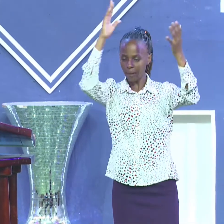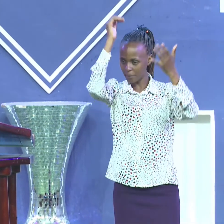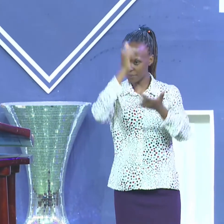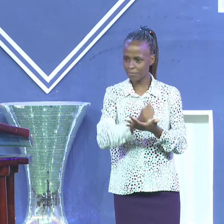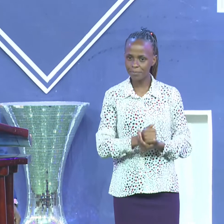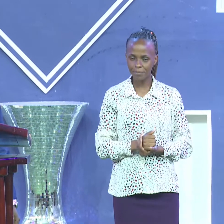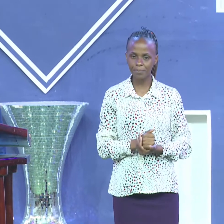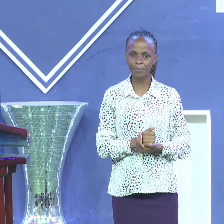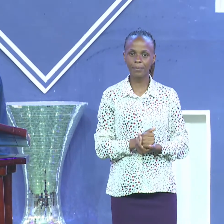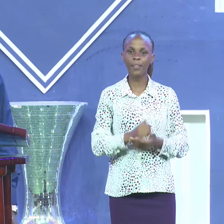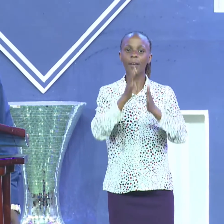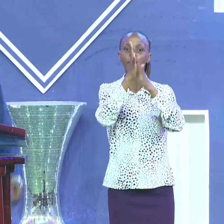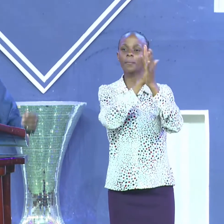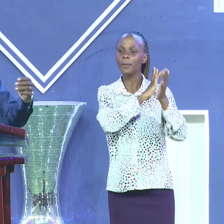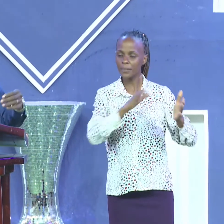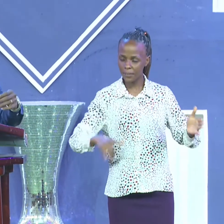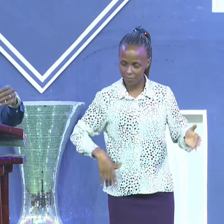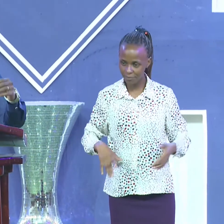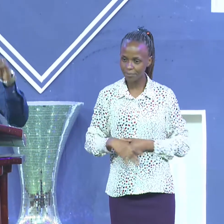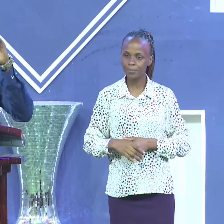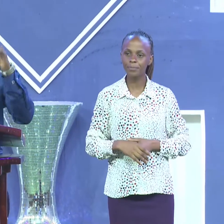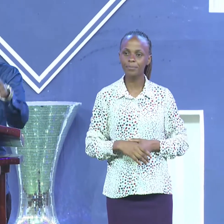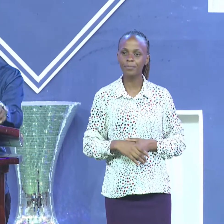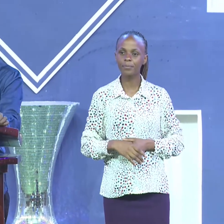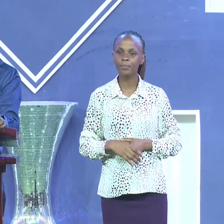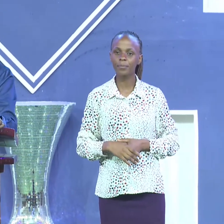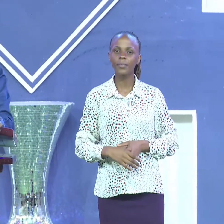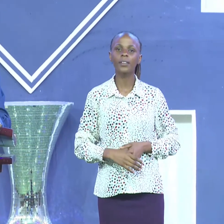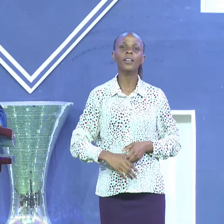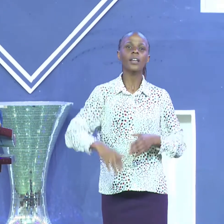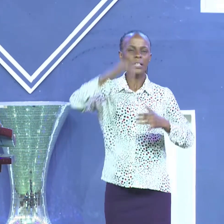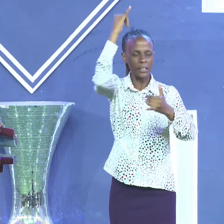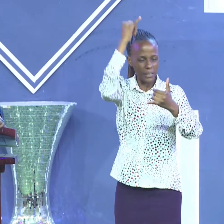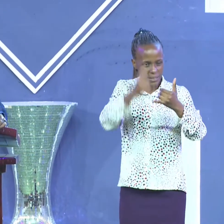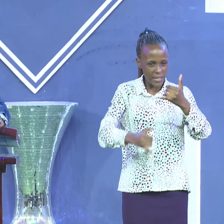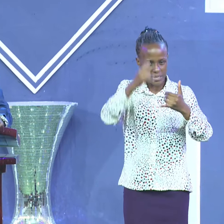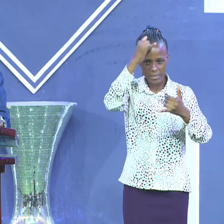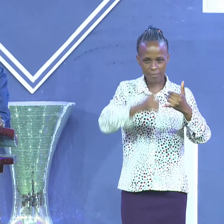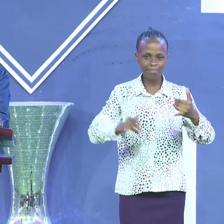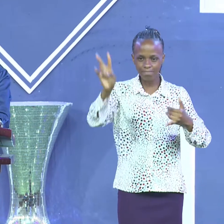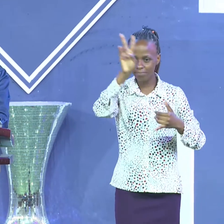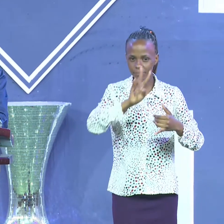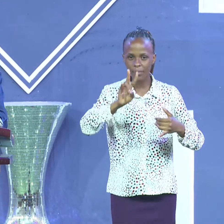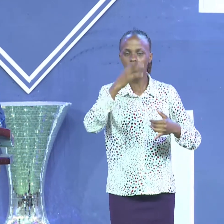Hallelujah. Amen. Praise the Lord. Our last